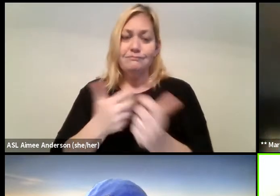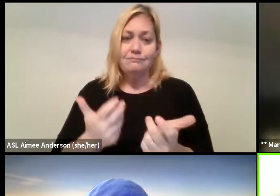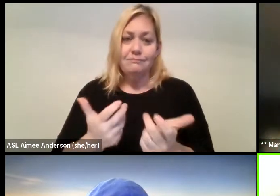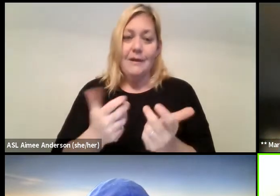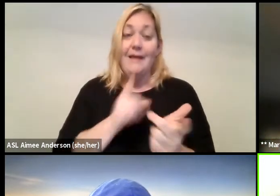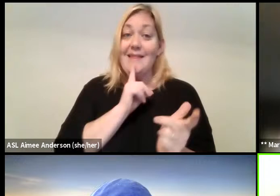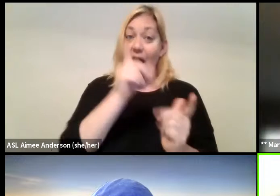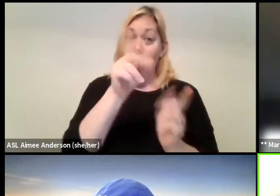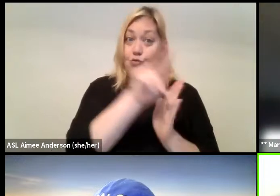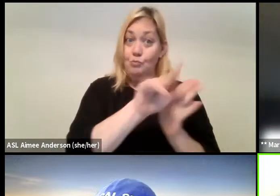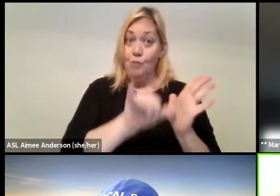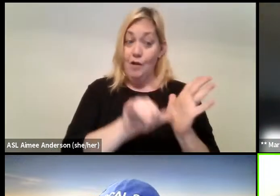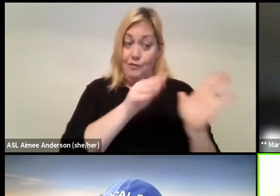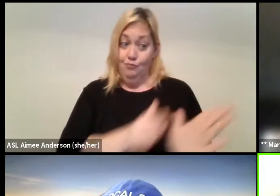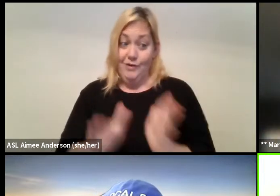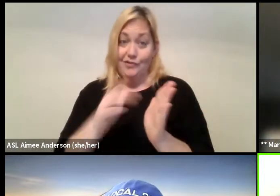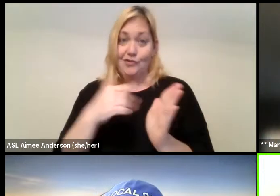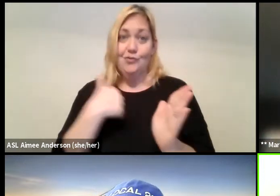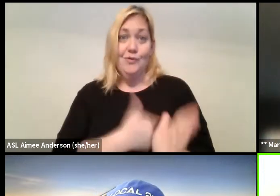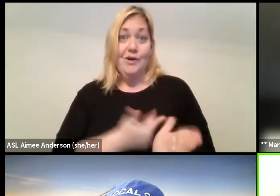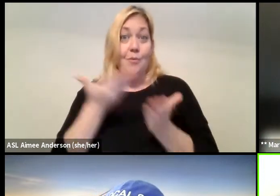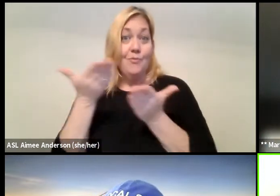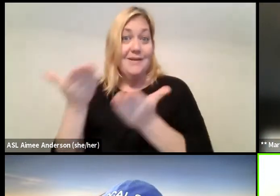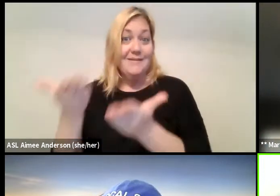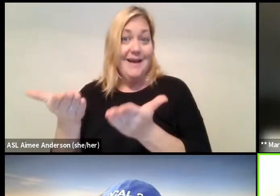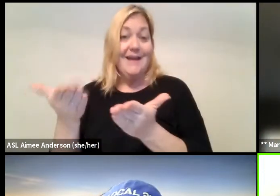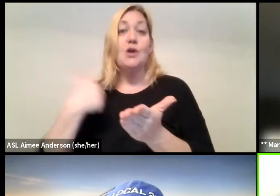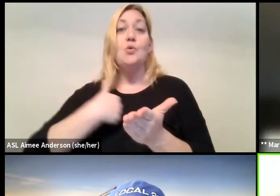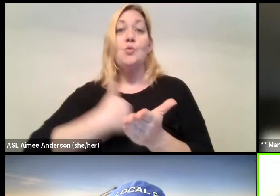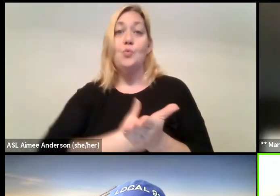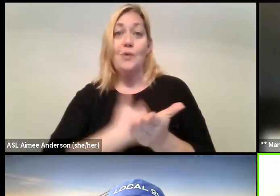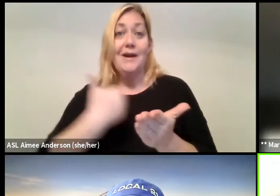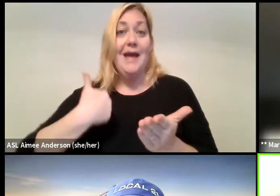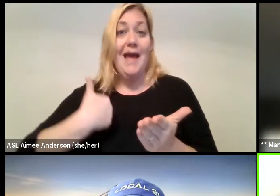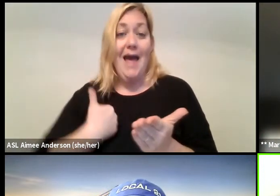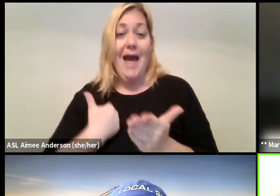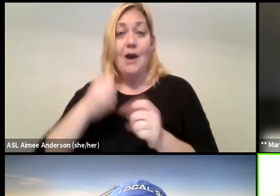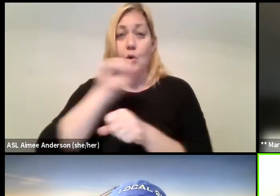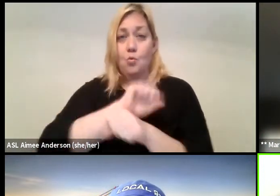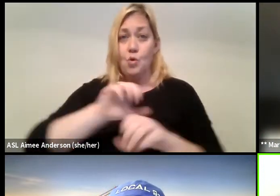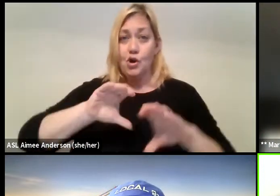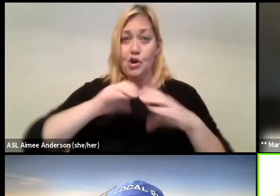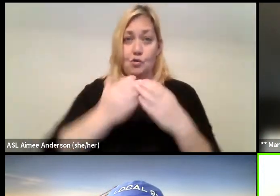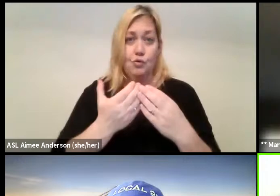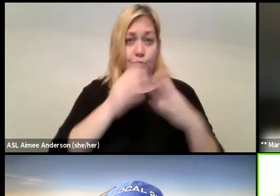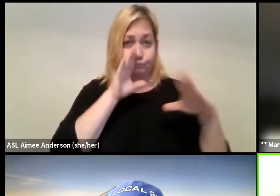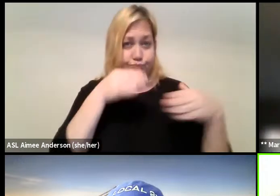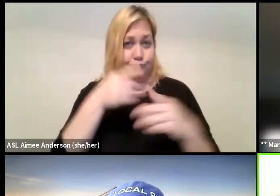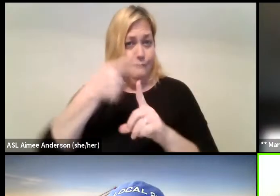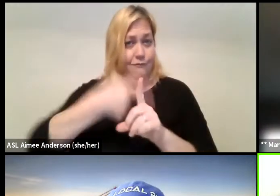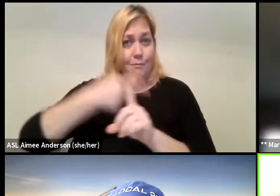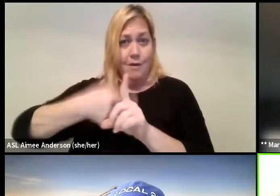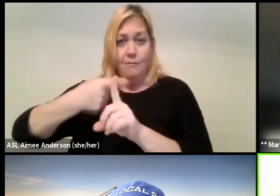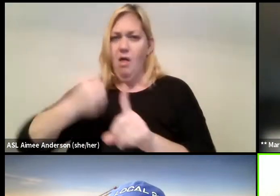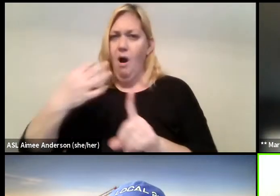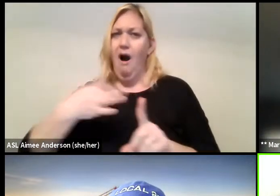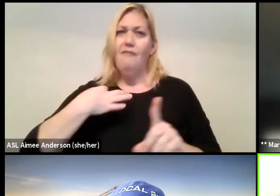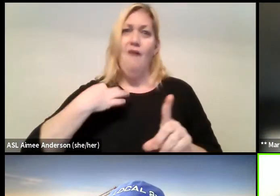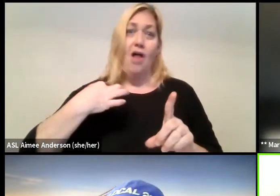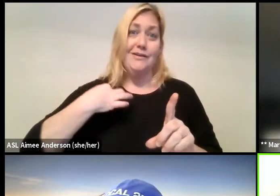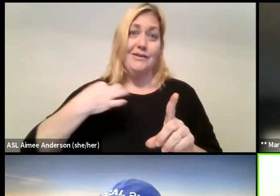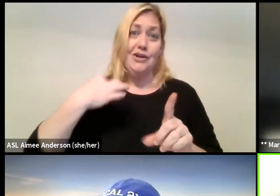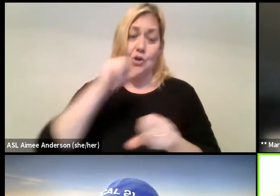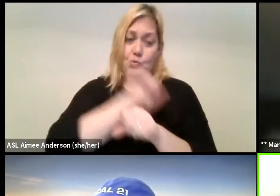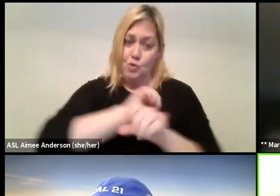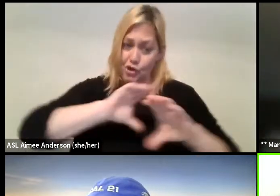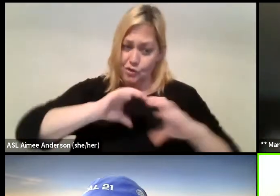actual policies and procedures that we are presenting, we had a working group work on this for months, an all-volunteer working group with